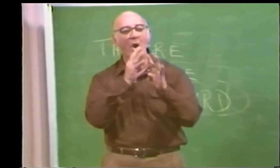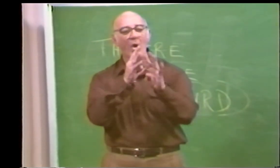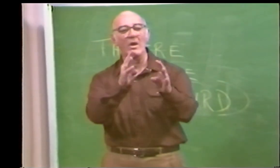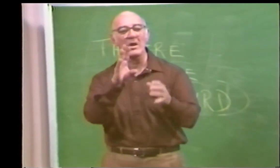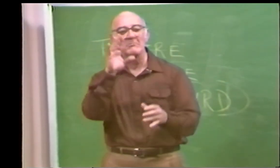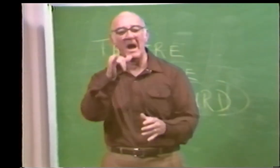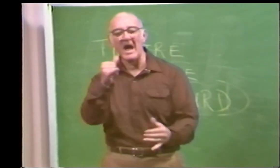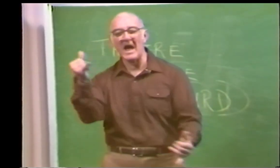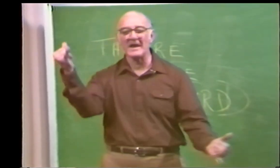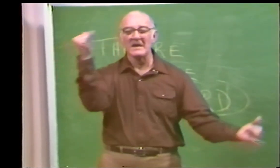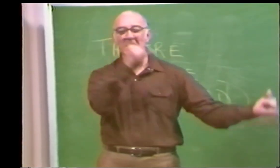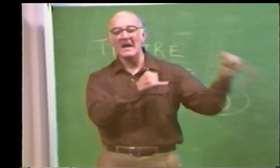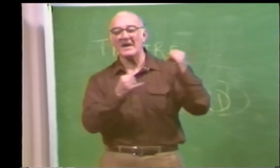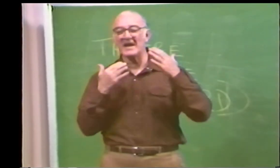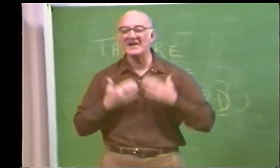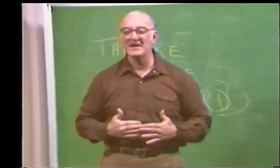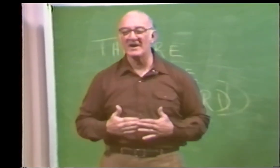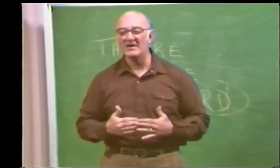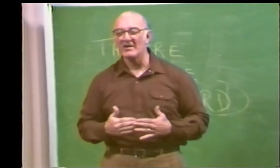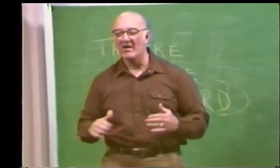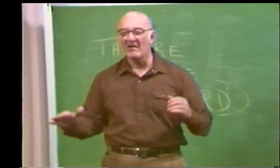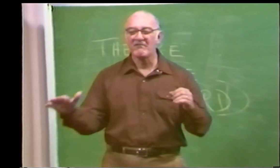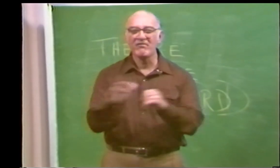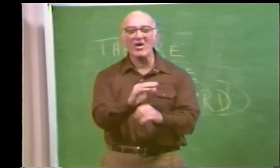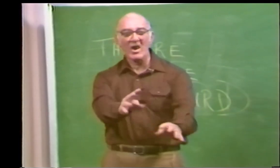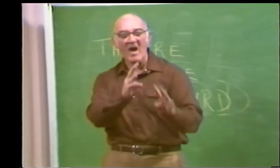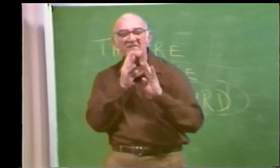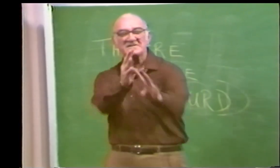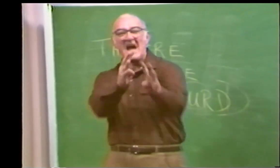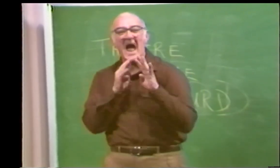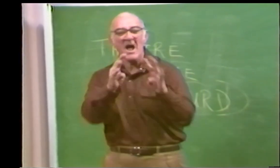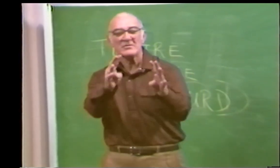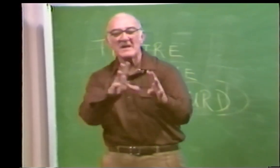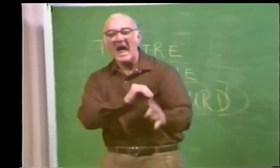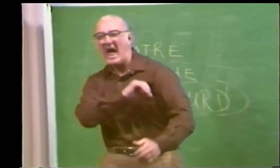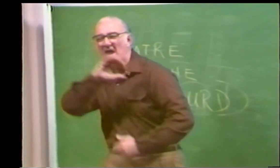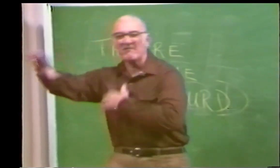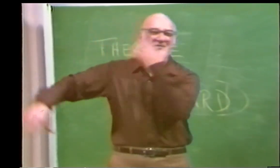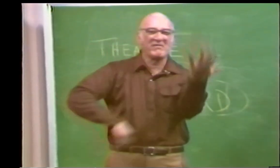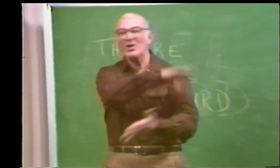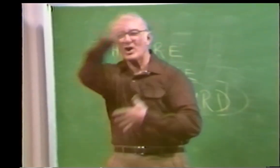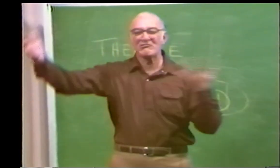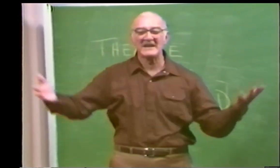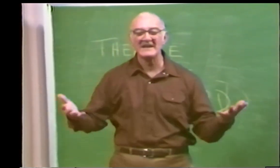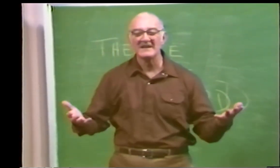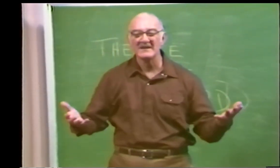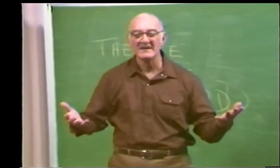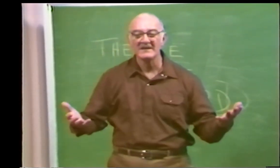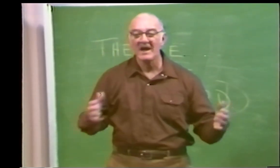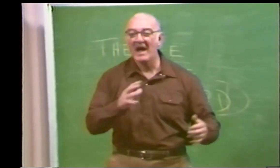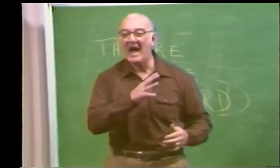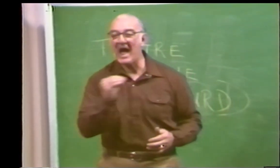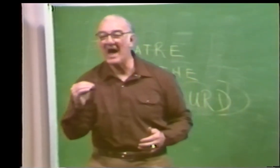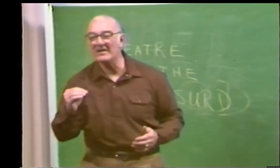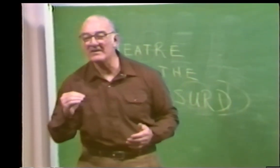told by an idiot, full of sound and fury, and